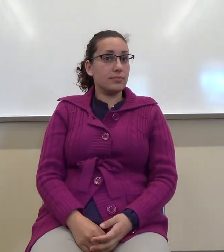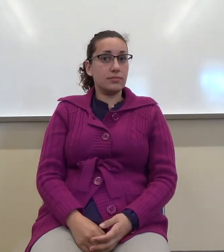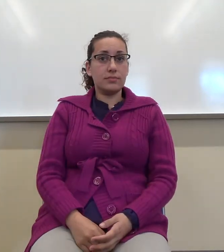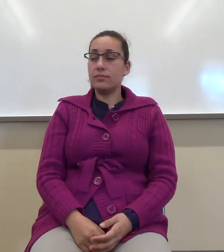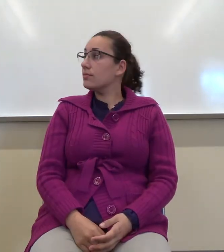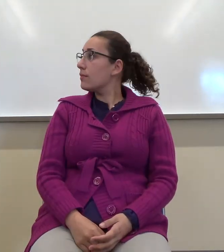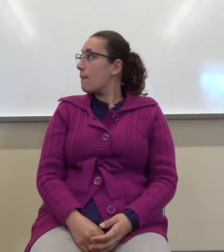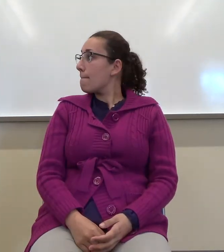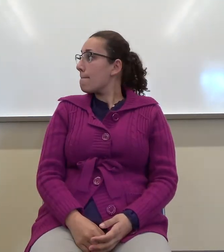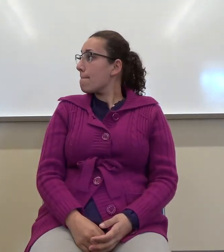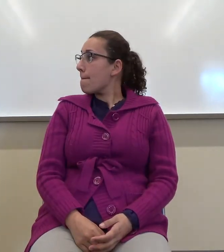very, very